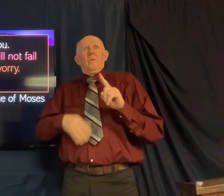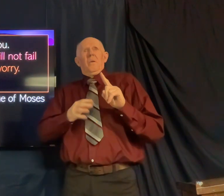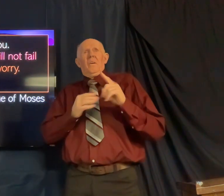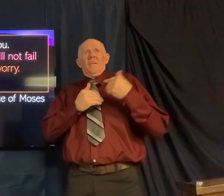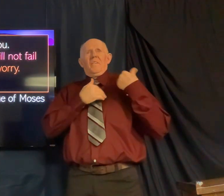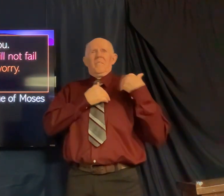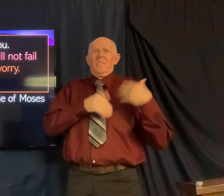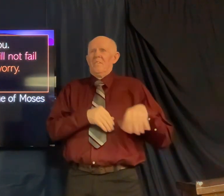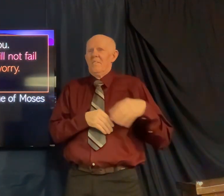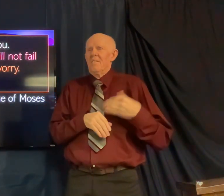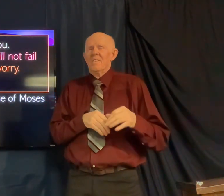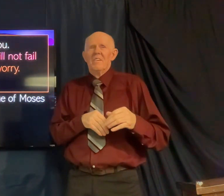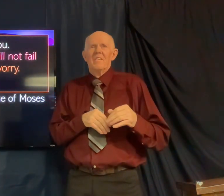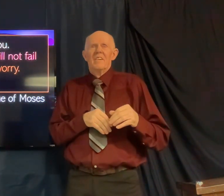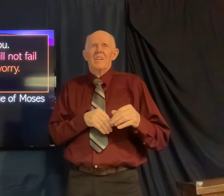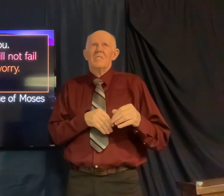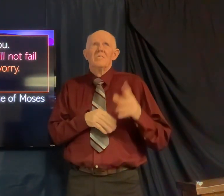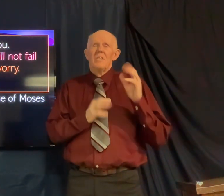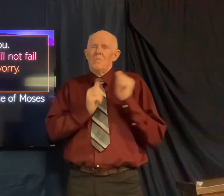people that he was responsible for.